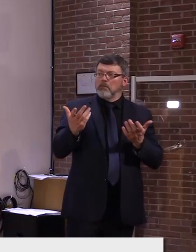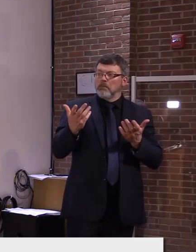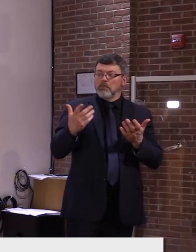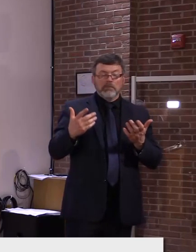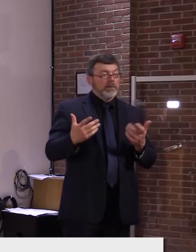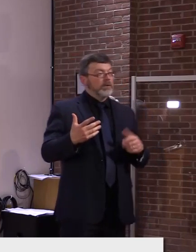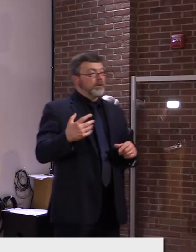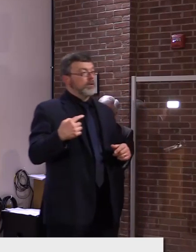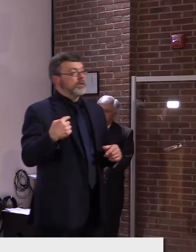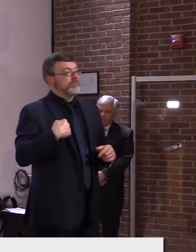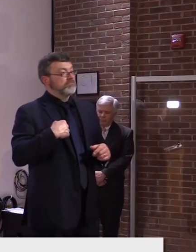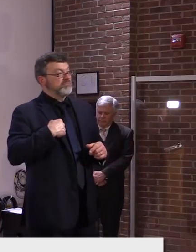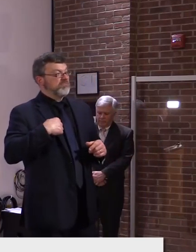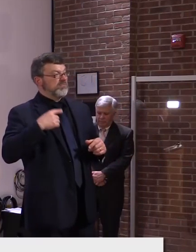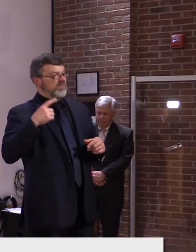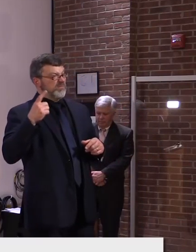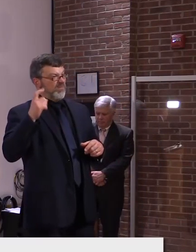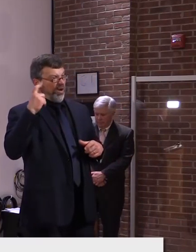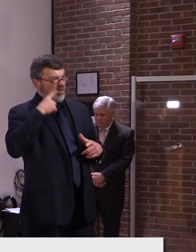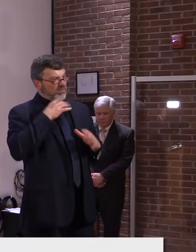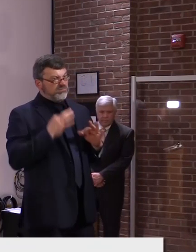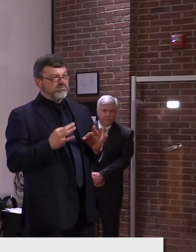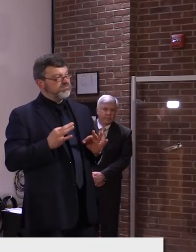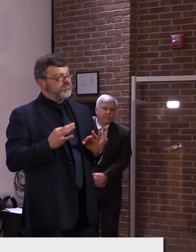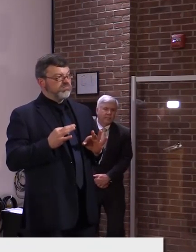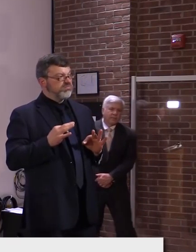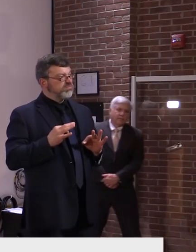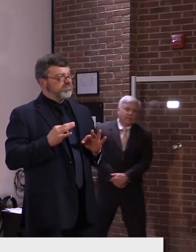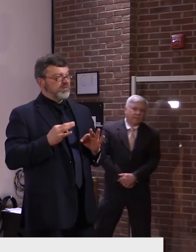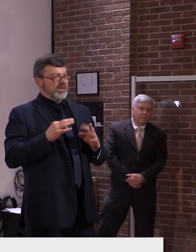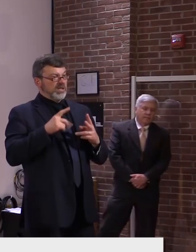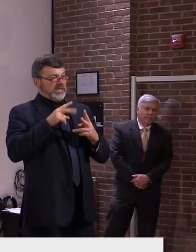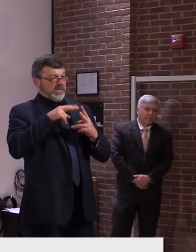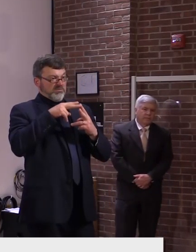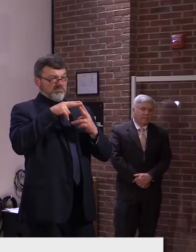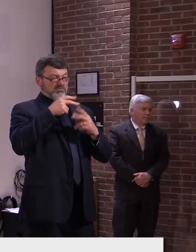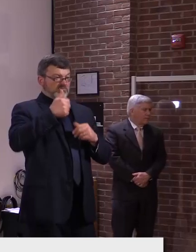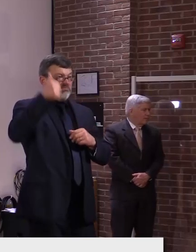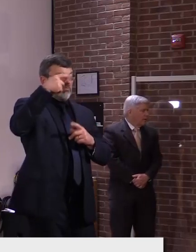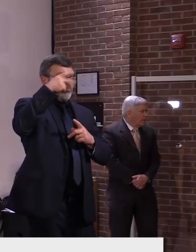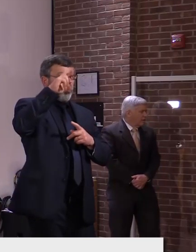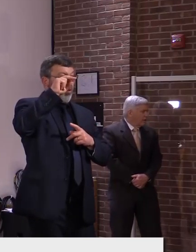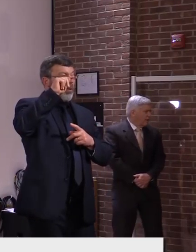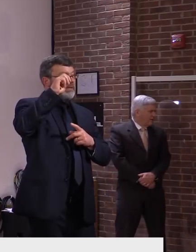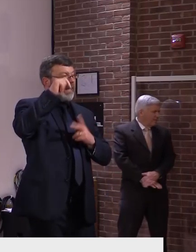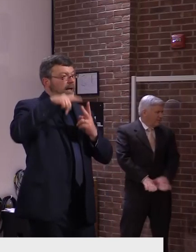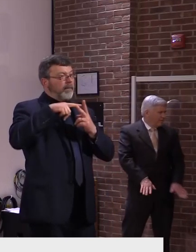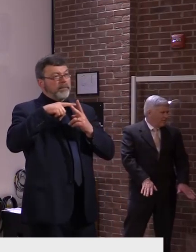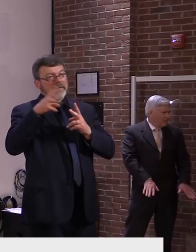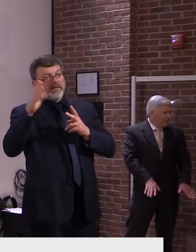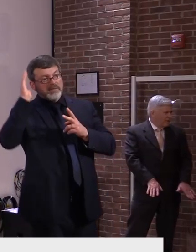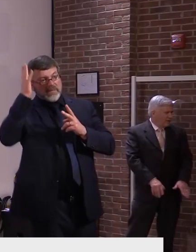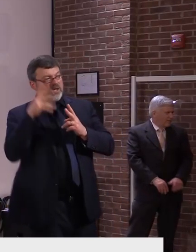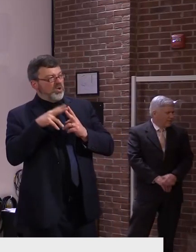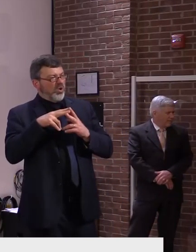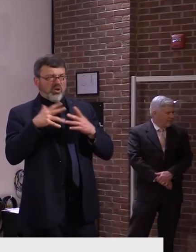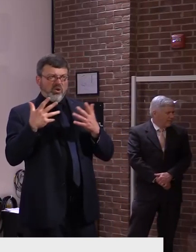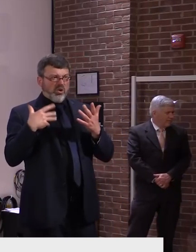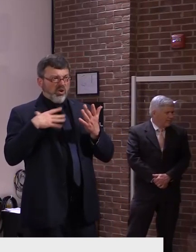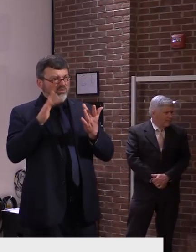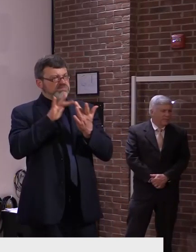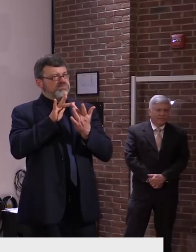I appreciate what we, you know, the frankness of our conversations. We meet often, at least every other